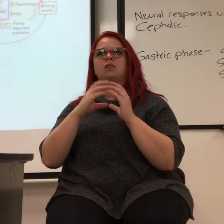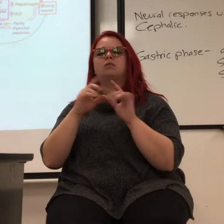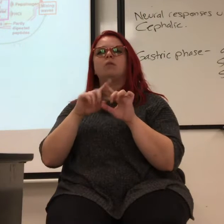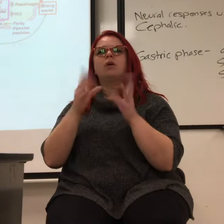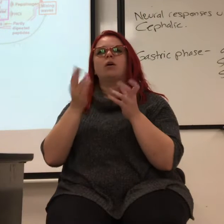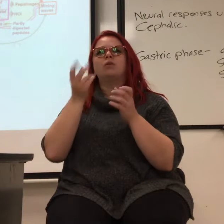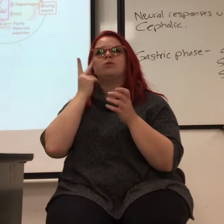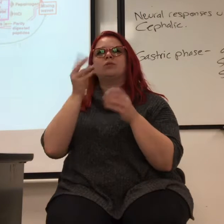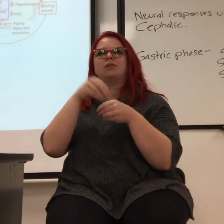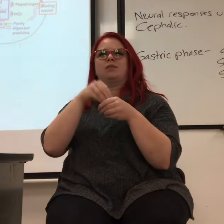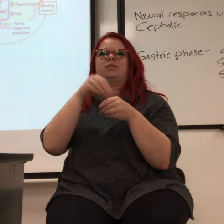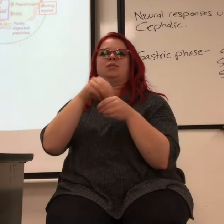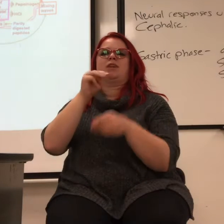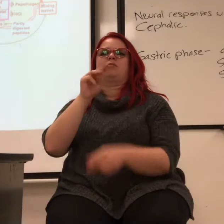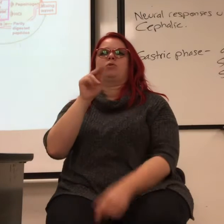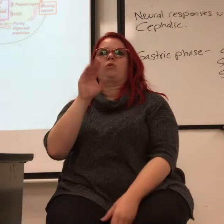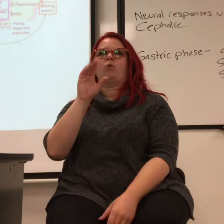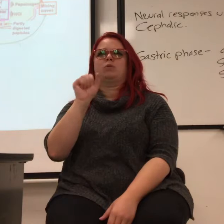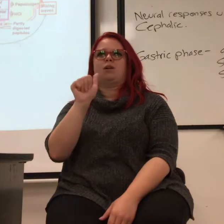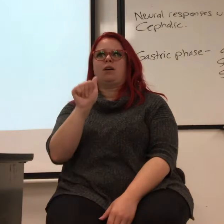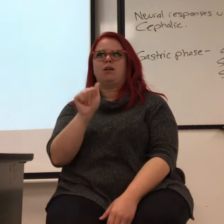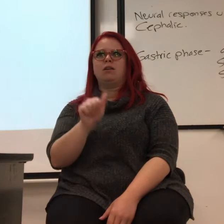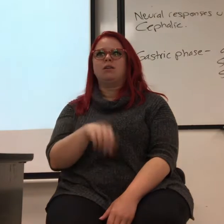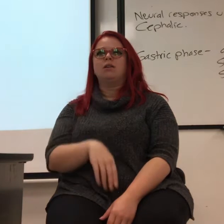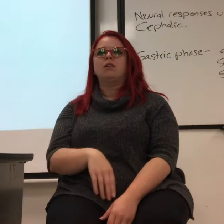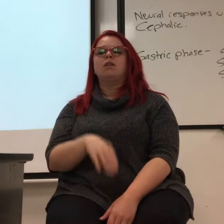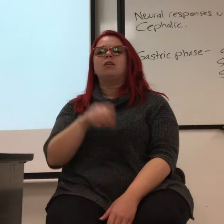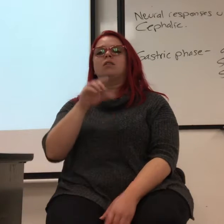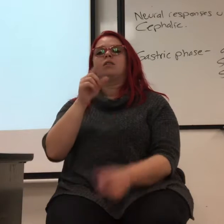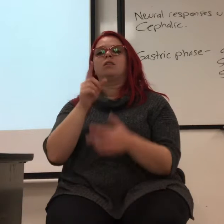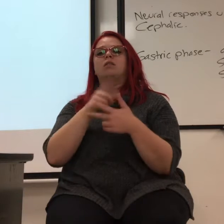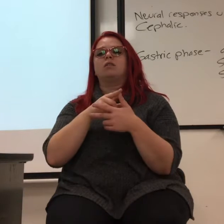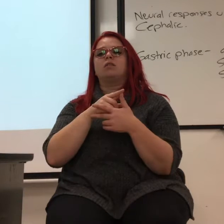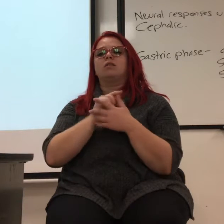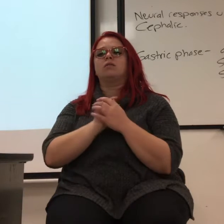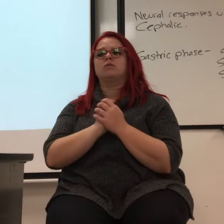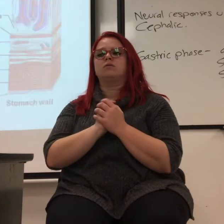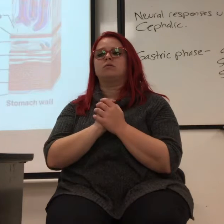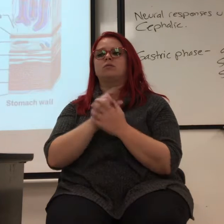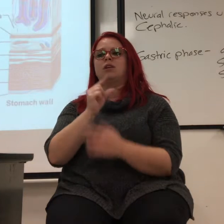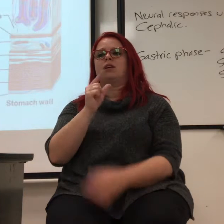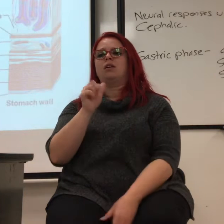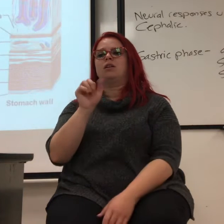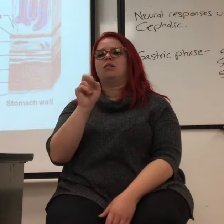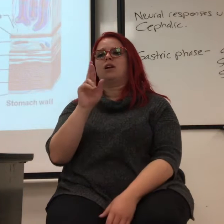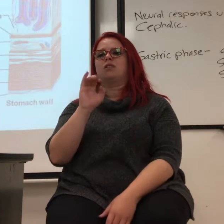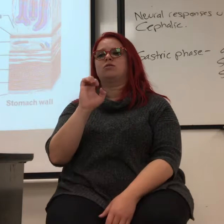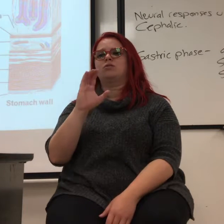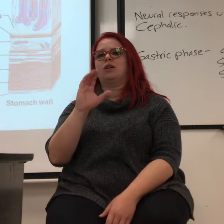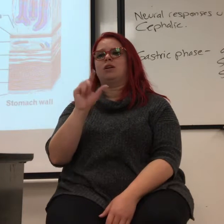in the mucosa. The gastric gland, shown here,